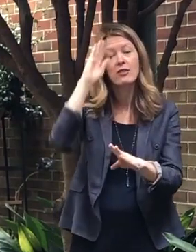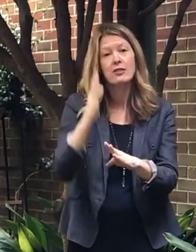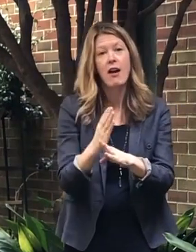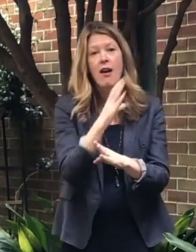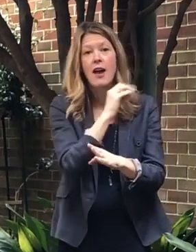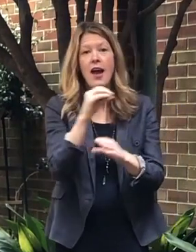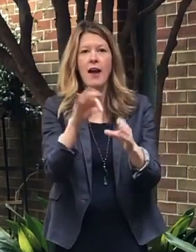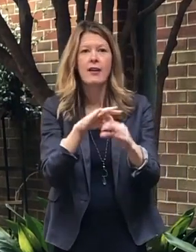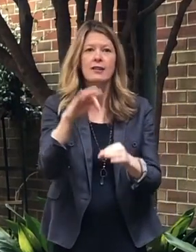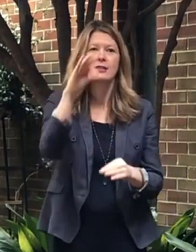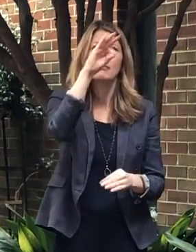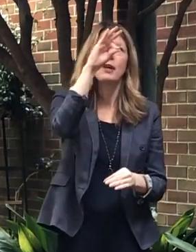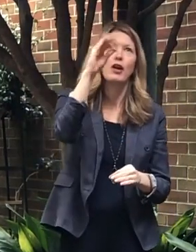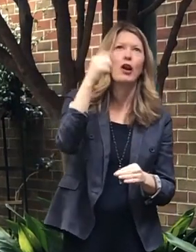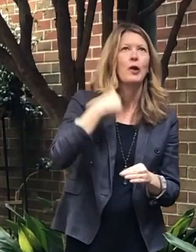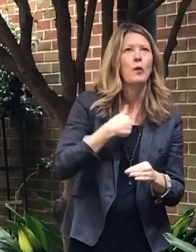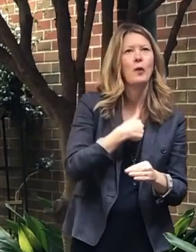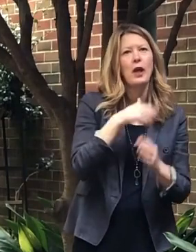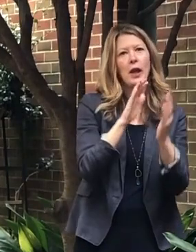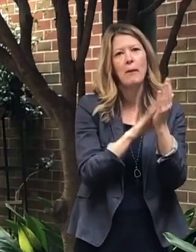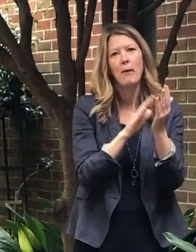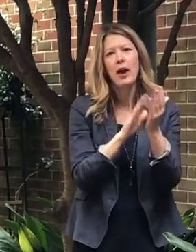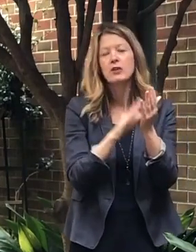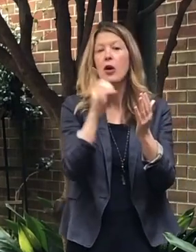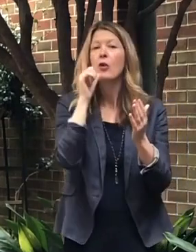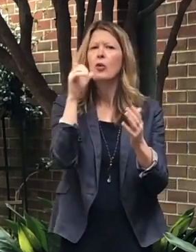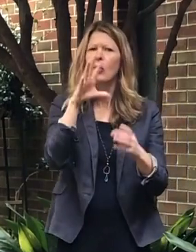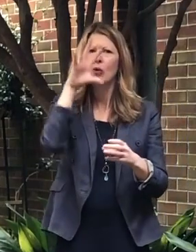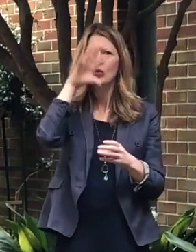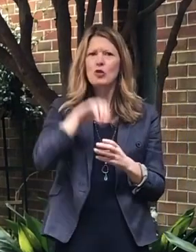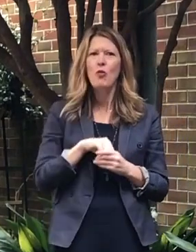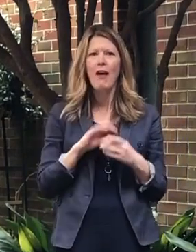God, who dwells in the